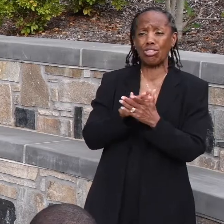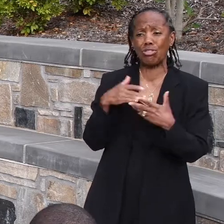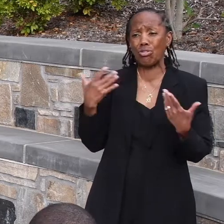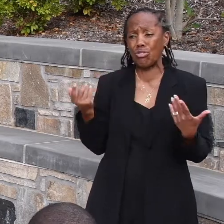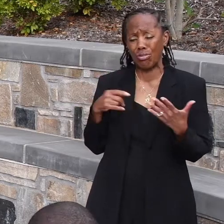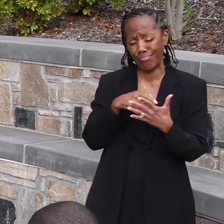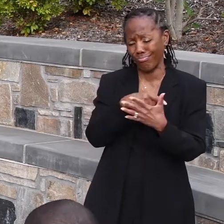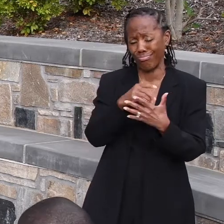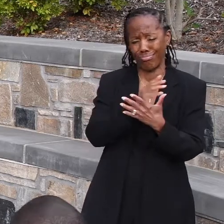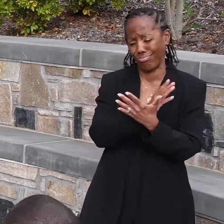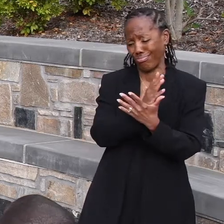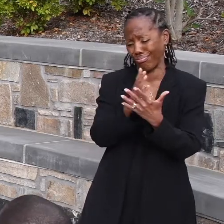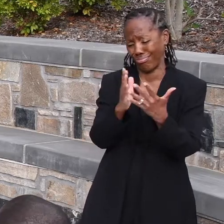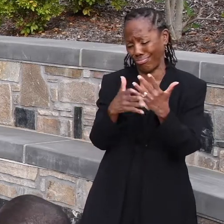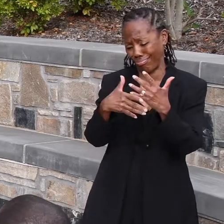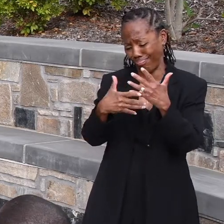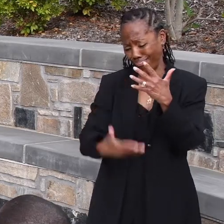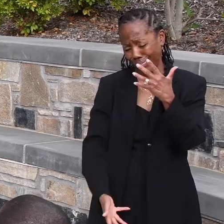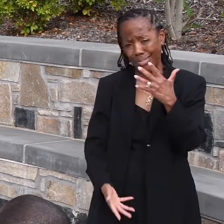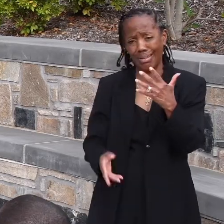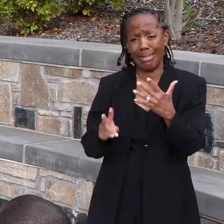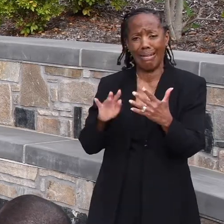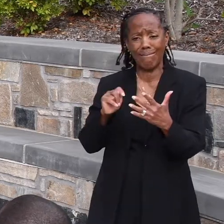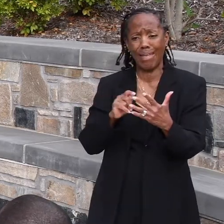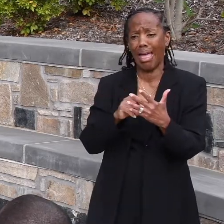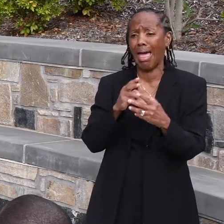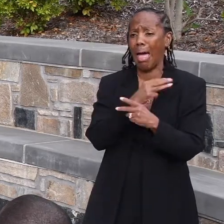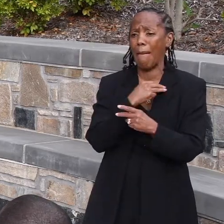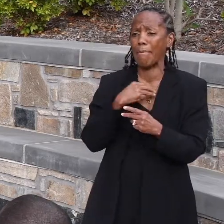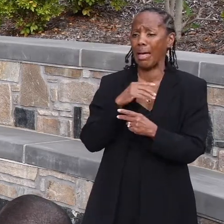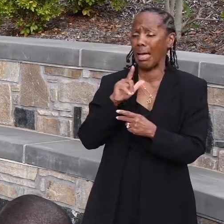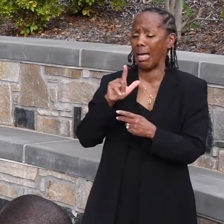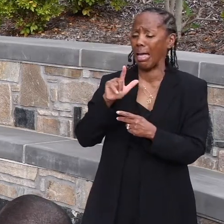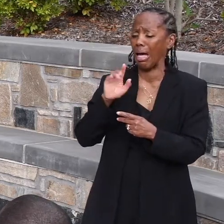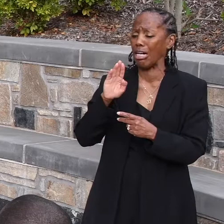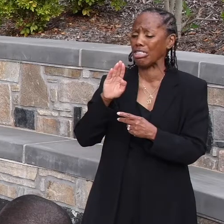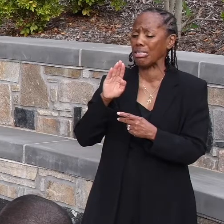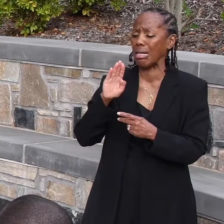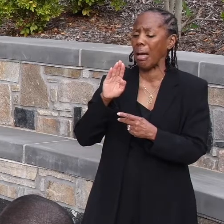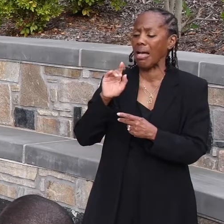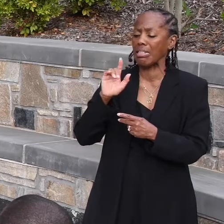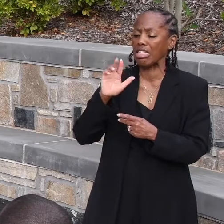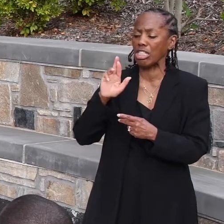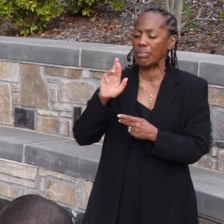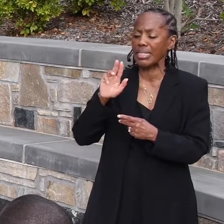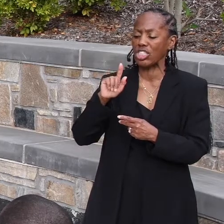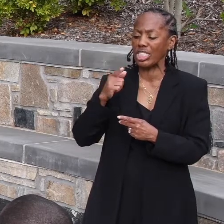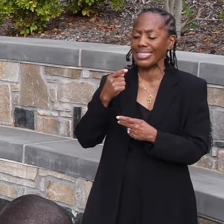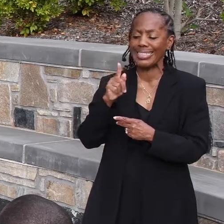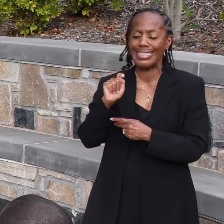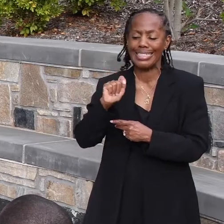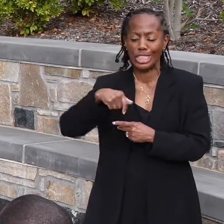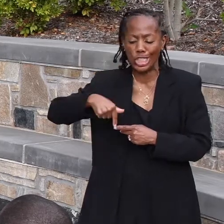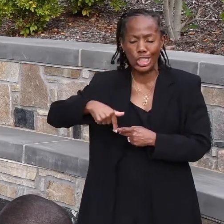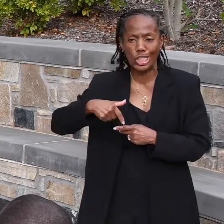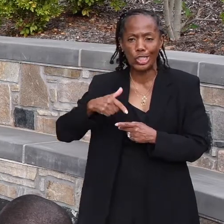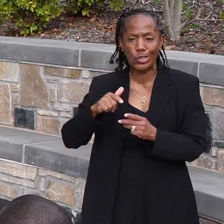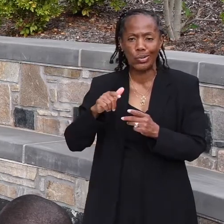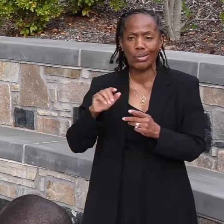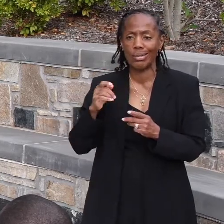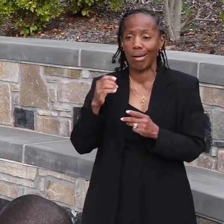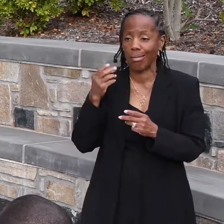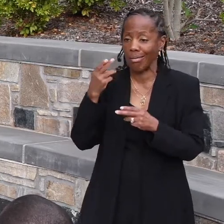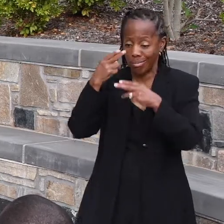system. We are veterans. We are members of the LGBTQ community. You name it, it's in that